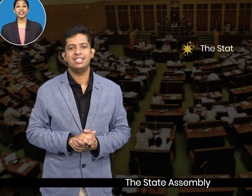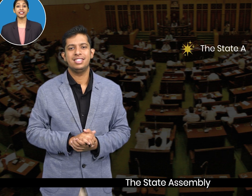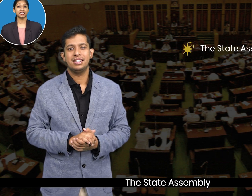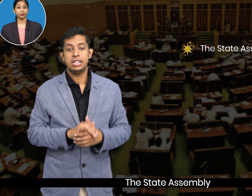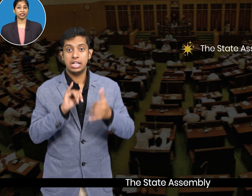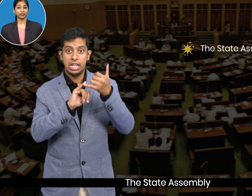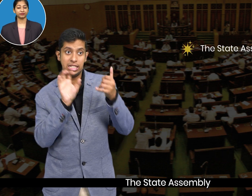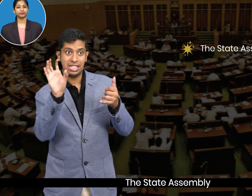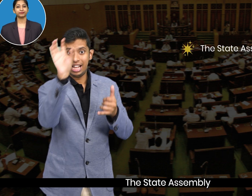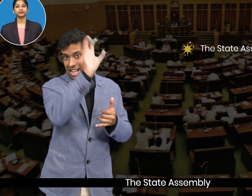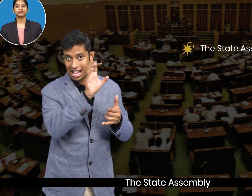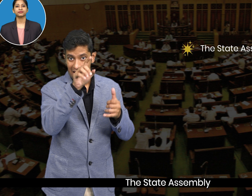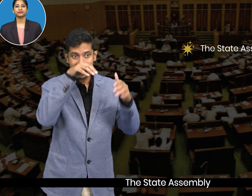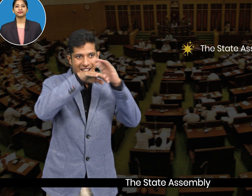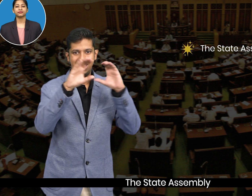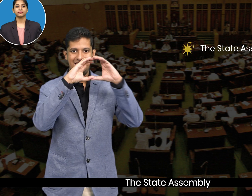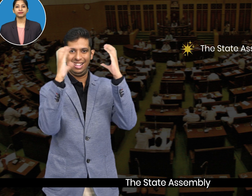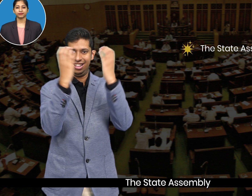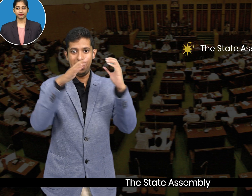The State Assembly.